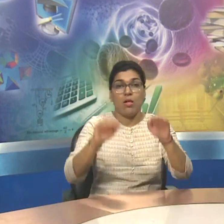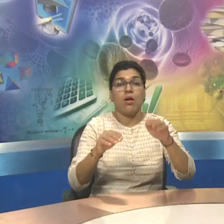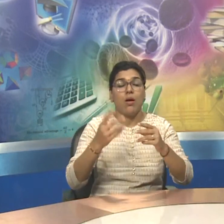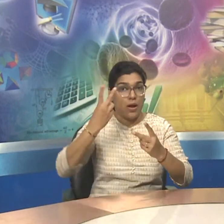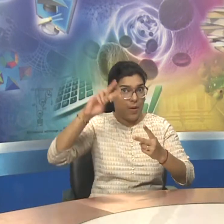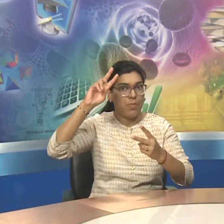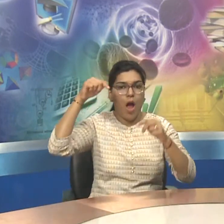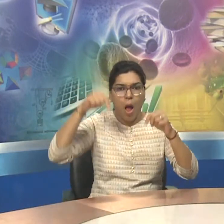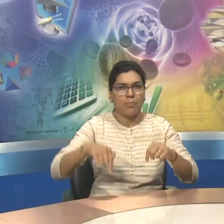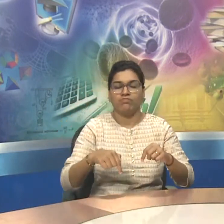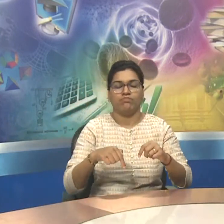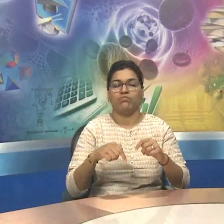secular